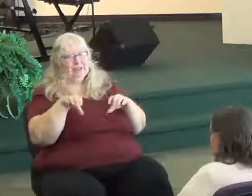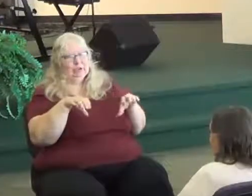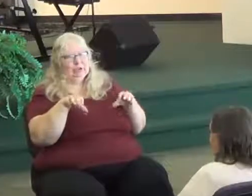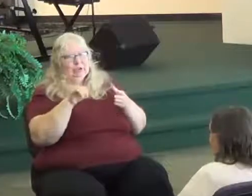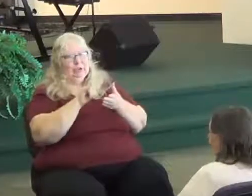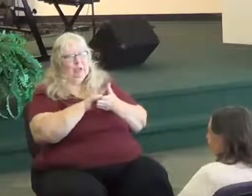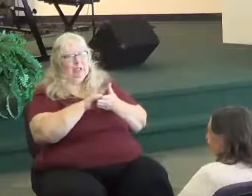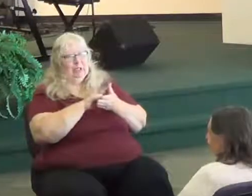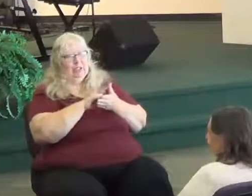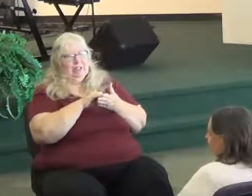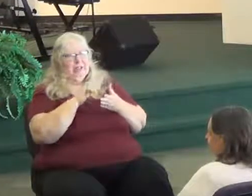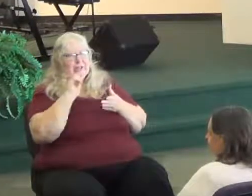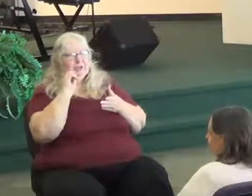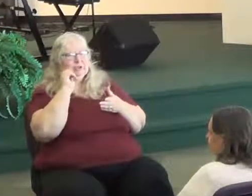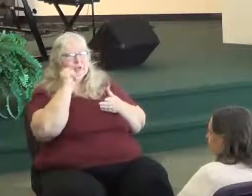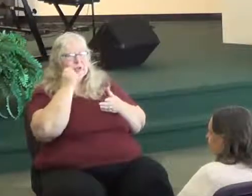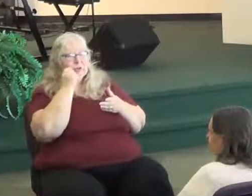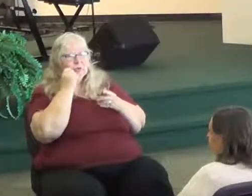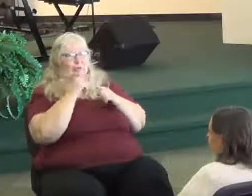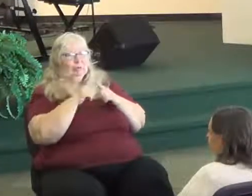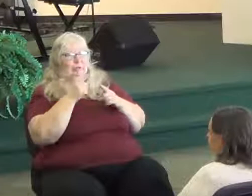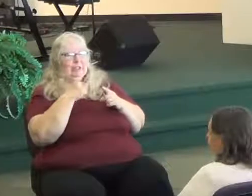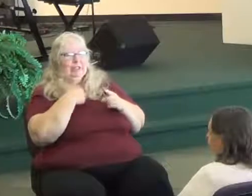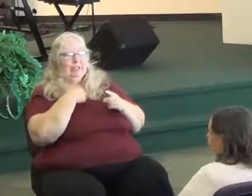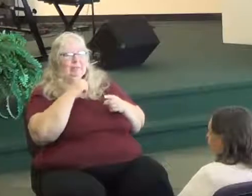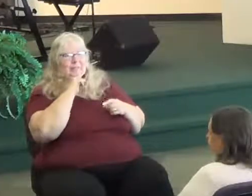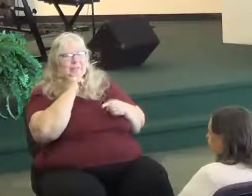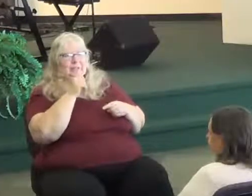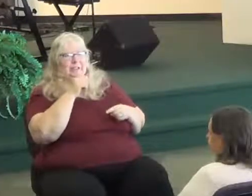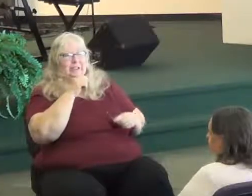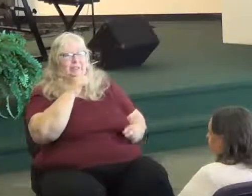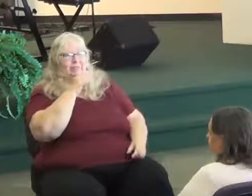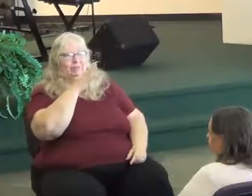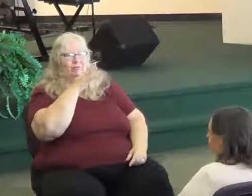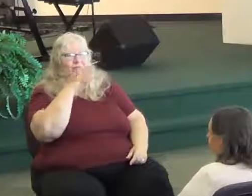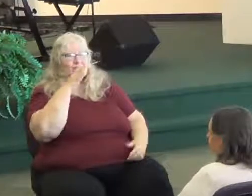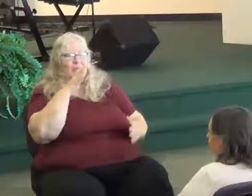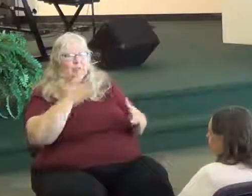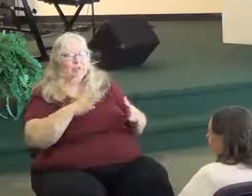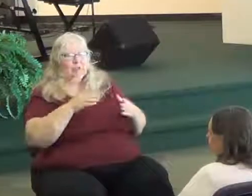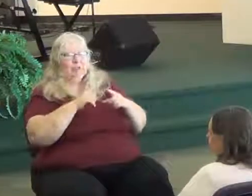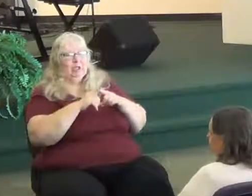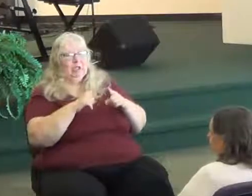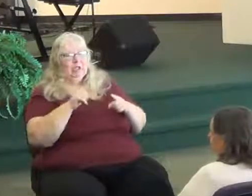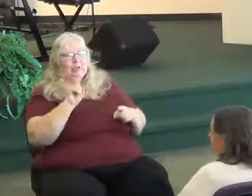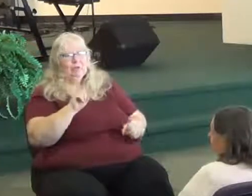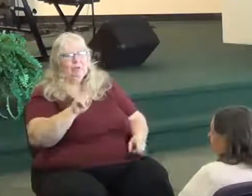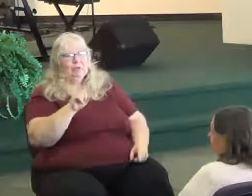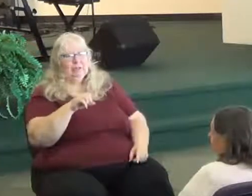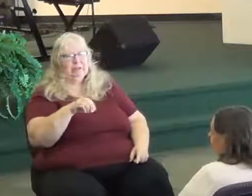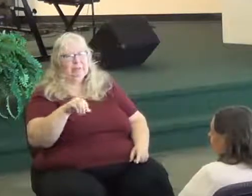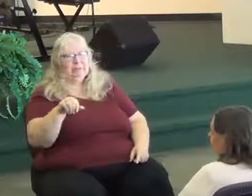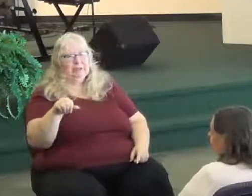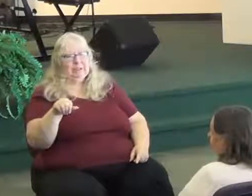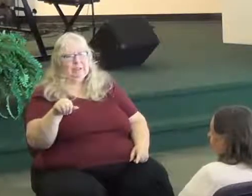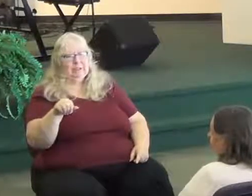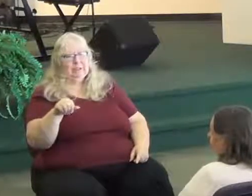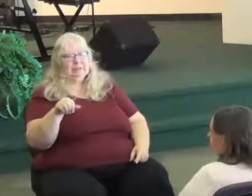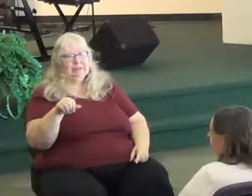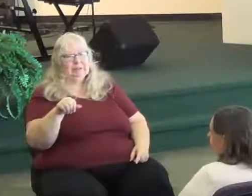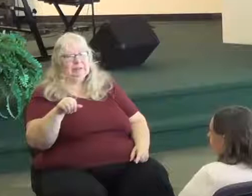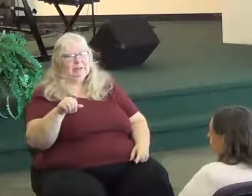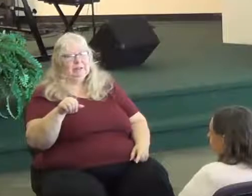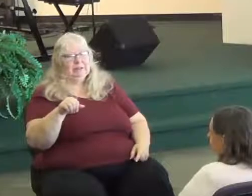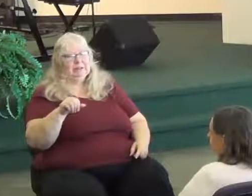Pastor Mike, that's cool, but I'm not a farmer. Well, listen to this. It says, but the one who plants